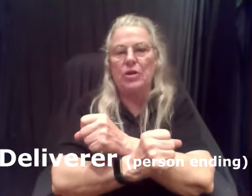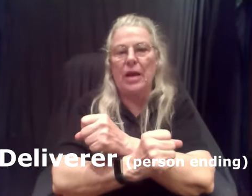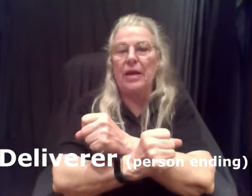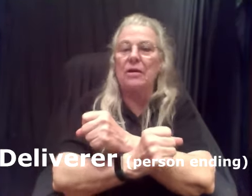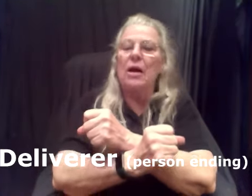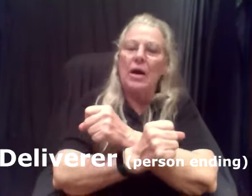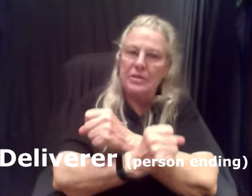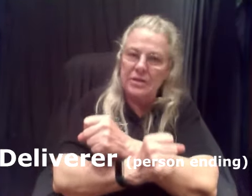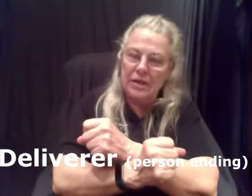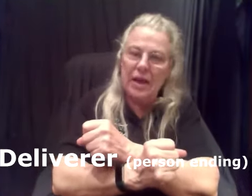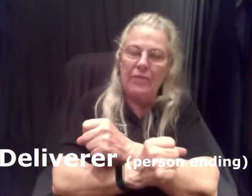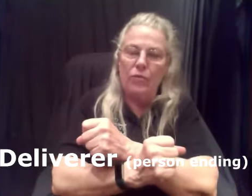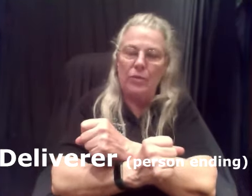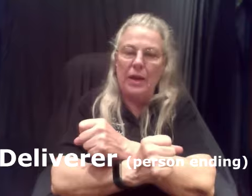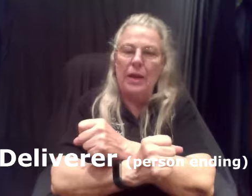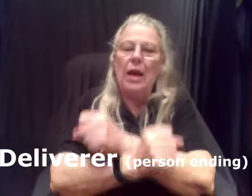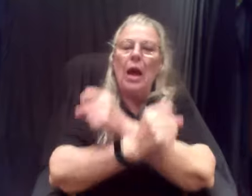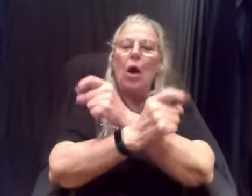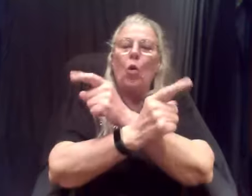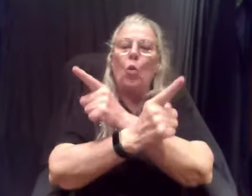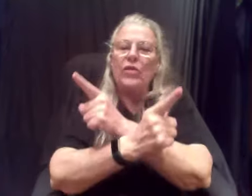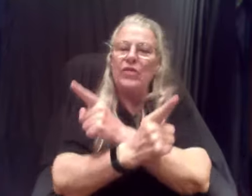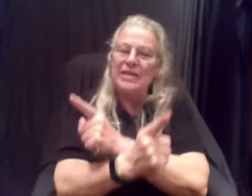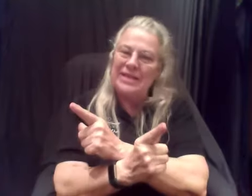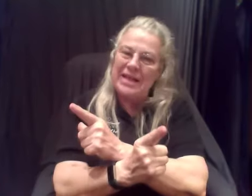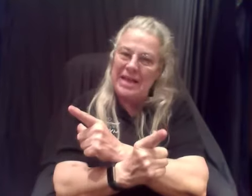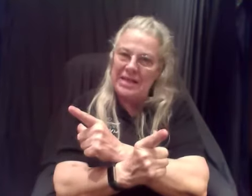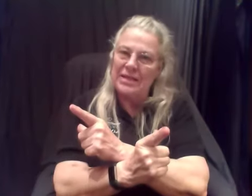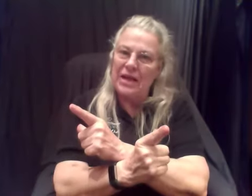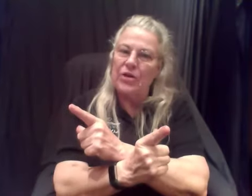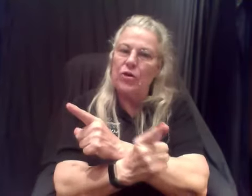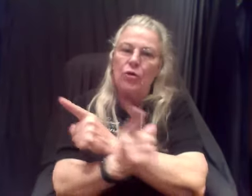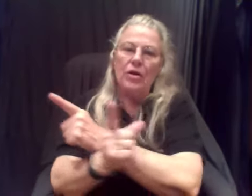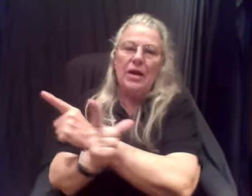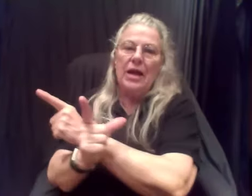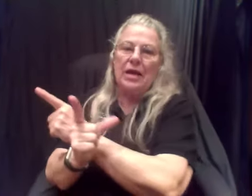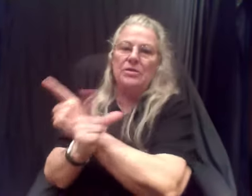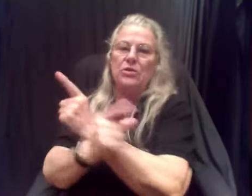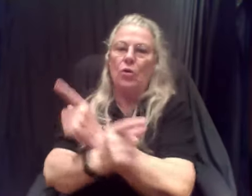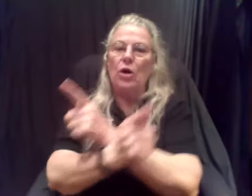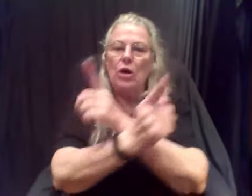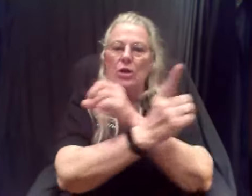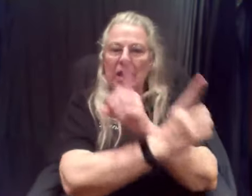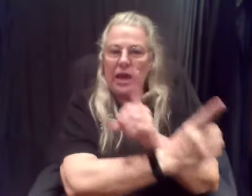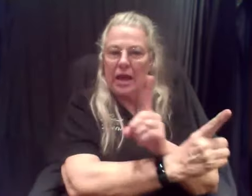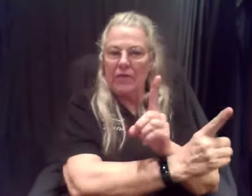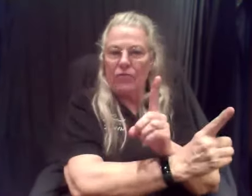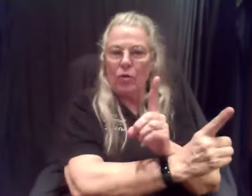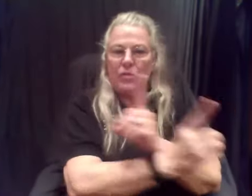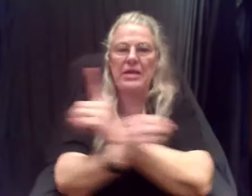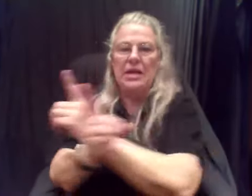a slave would be, with the D's in your hand. So take and form the